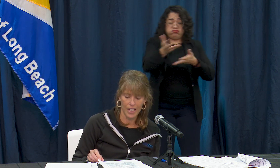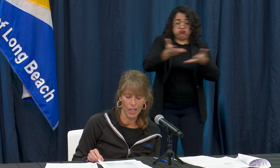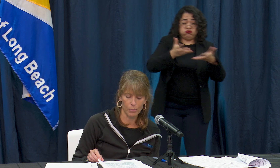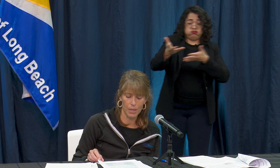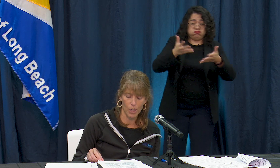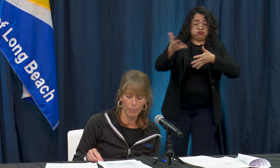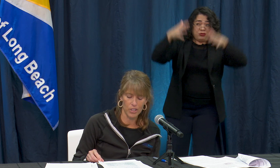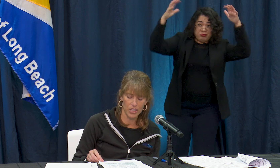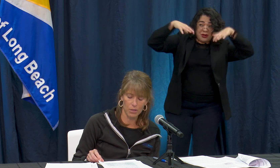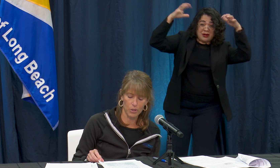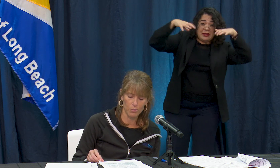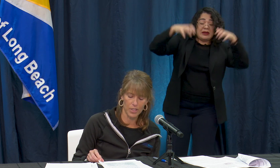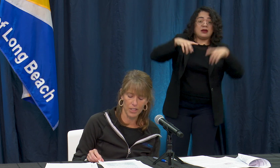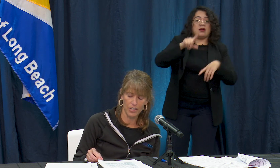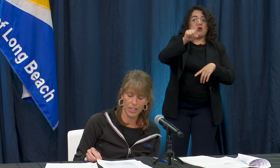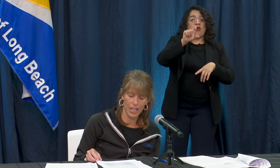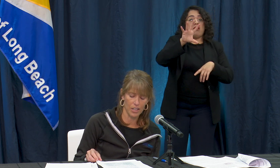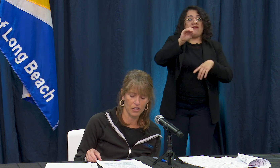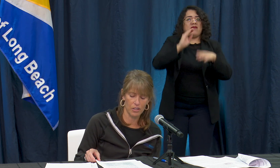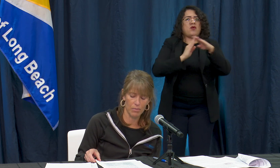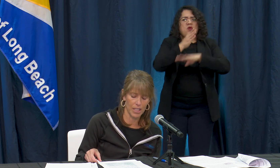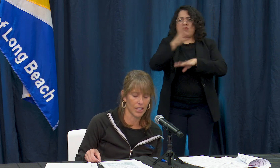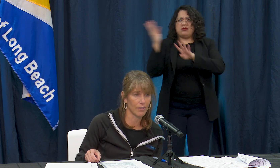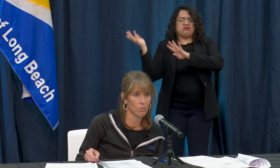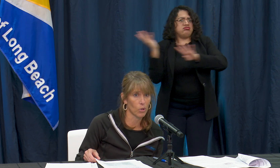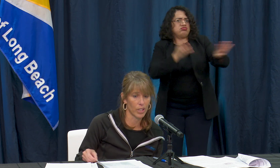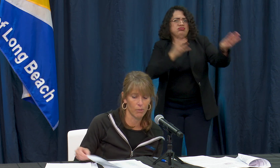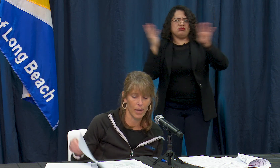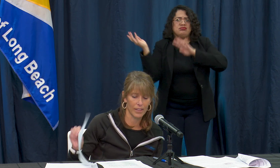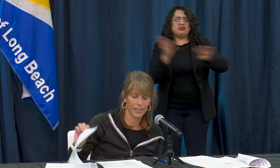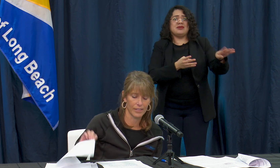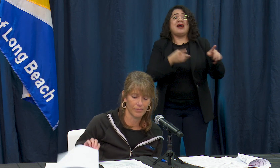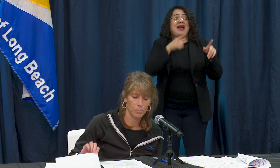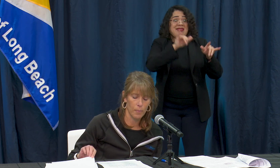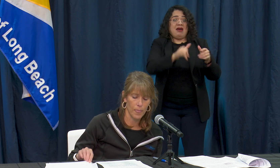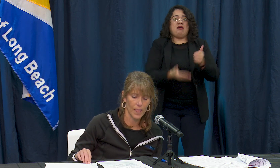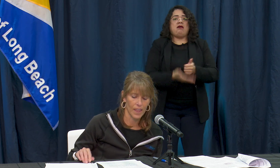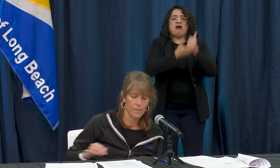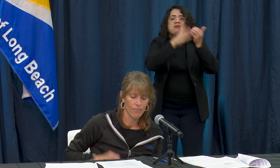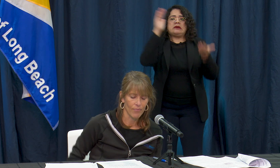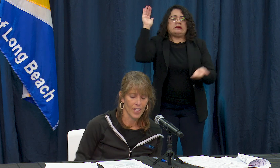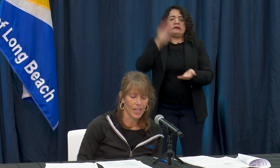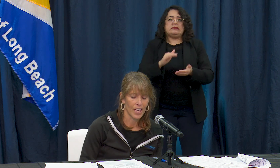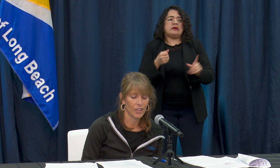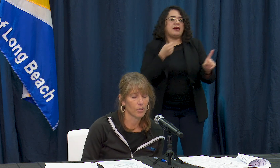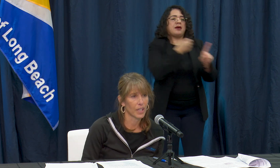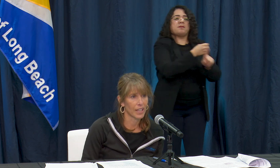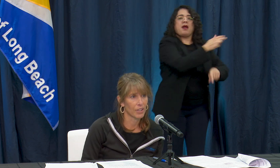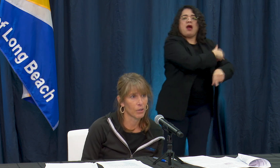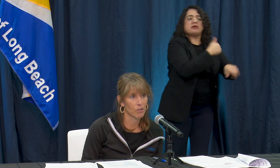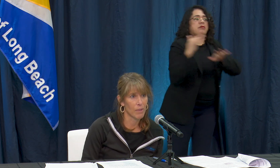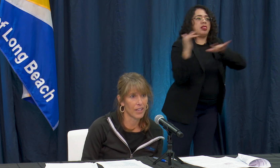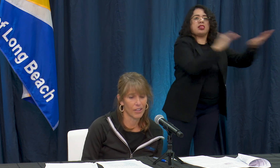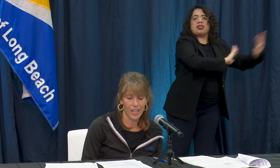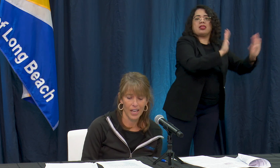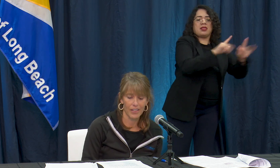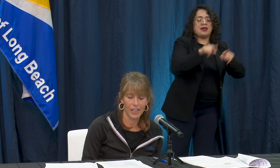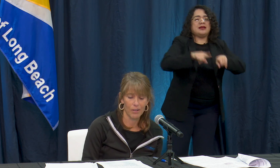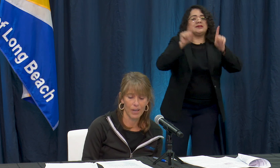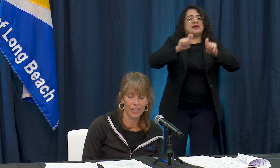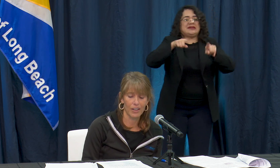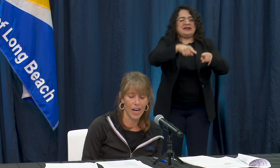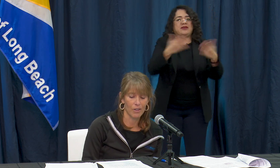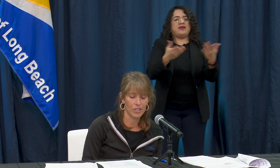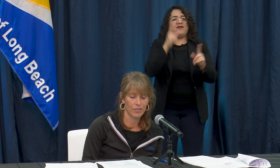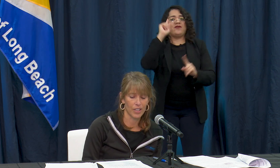week and help keep our emergency rooms and urgent cares from being even more impacted. I also want to give a quick reminder that